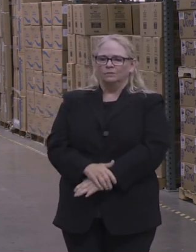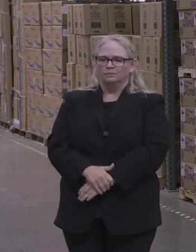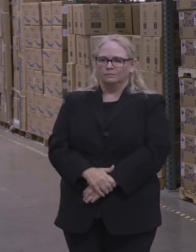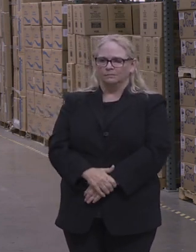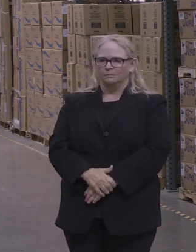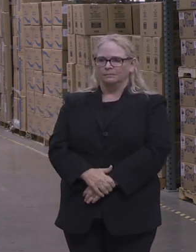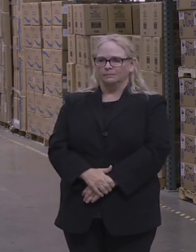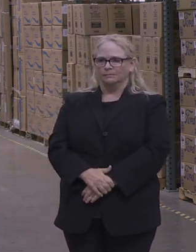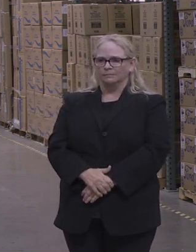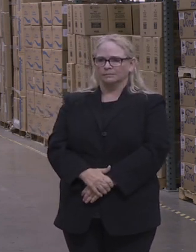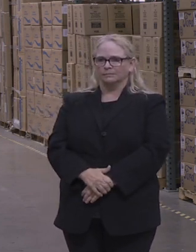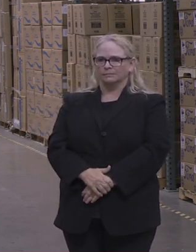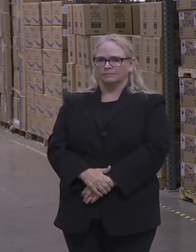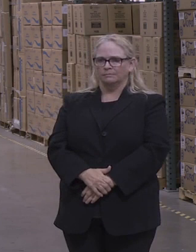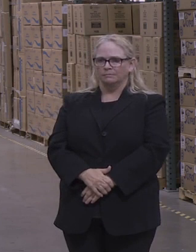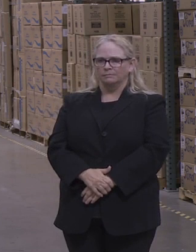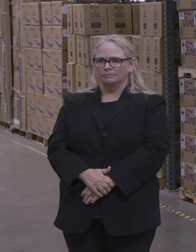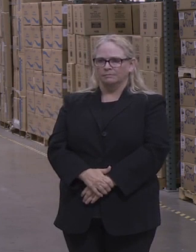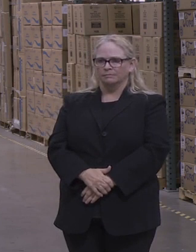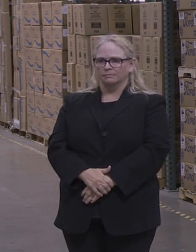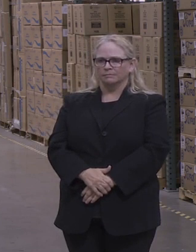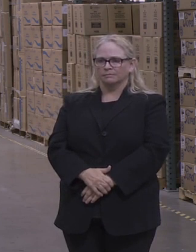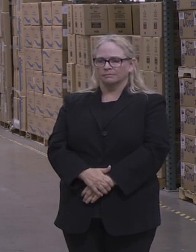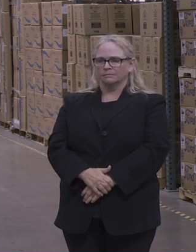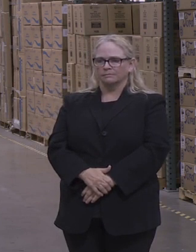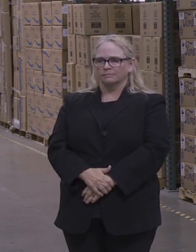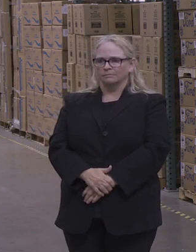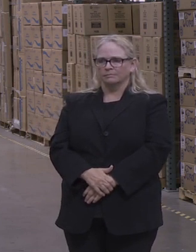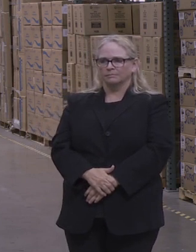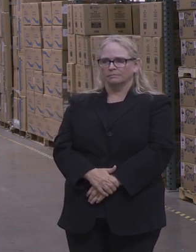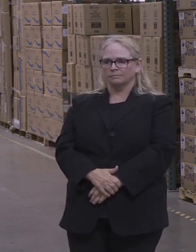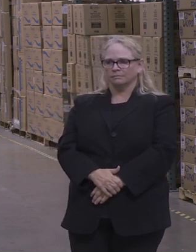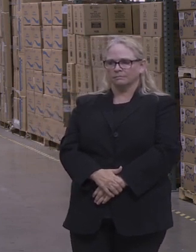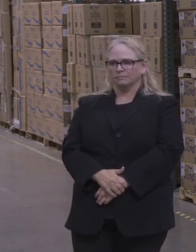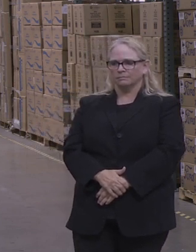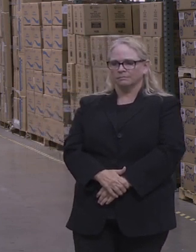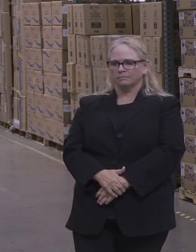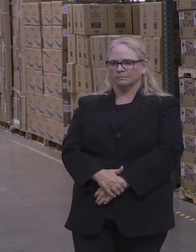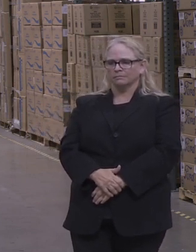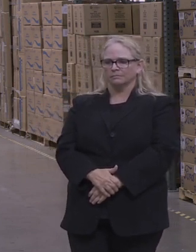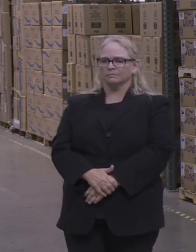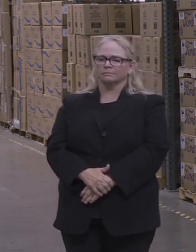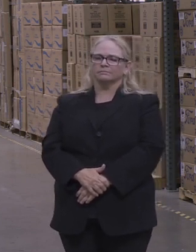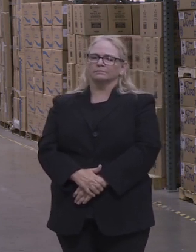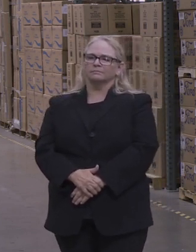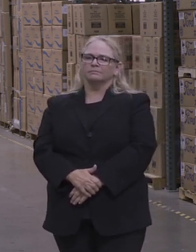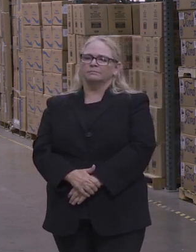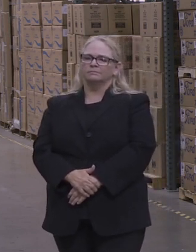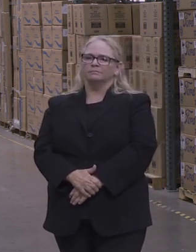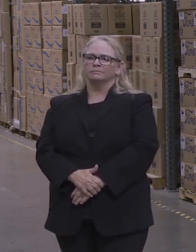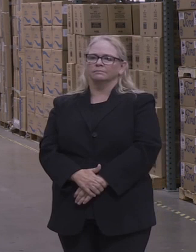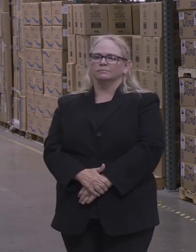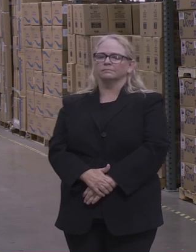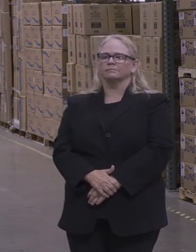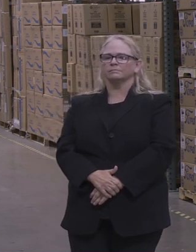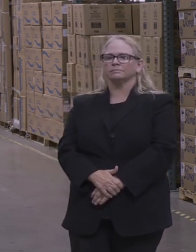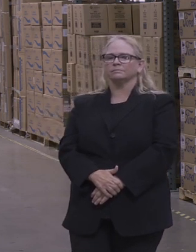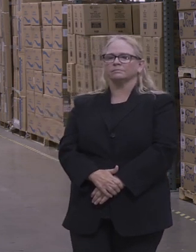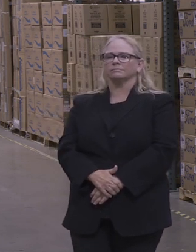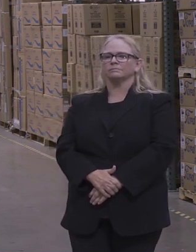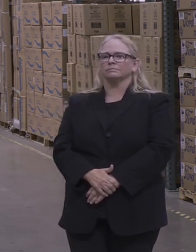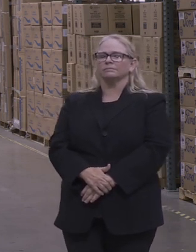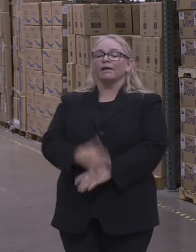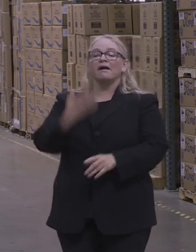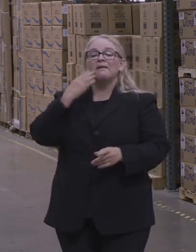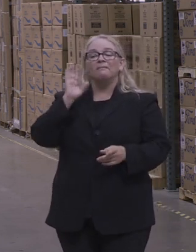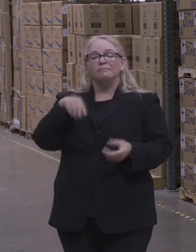Thank you, Governor. Springboarding off Alex Michelson's question, thousands of California parents have joined a Pandemic Pods and Micro